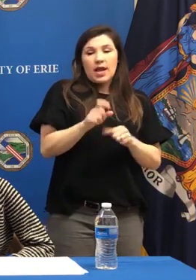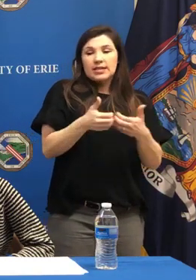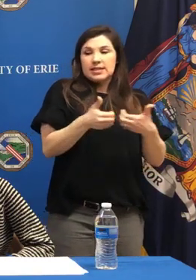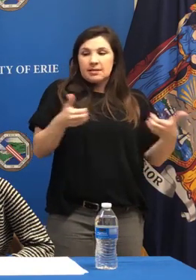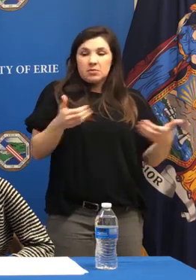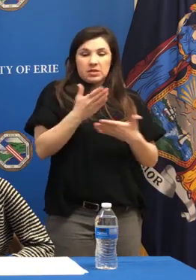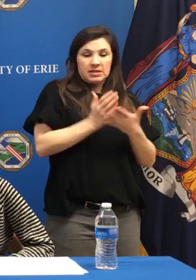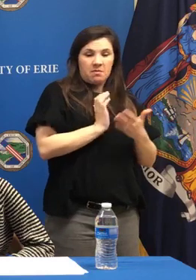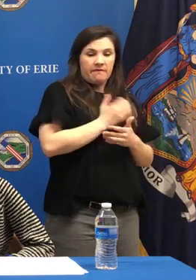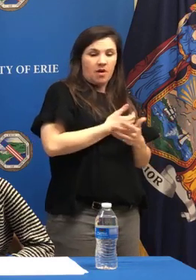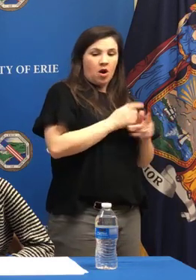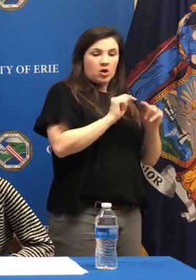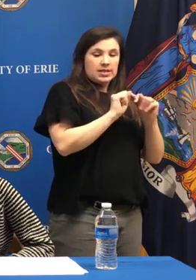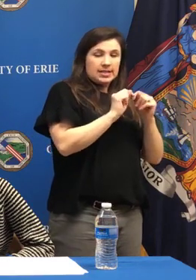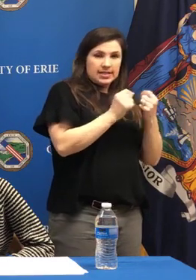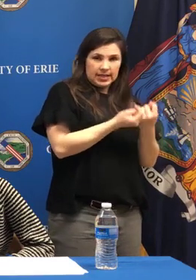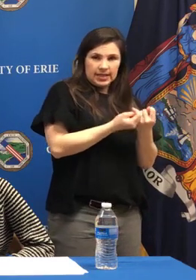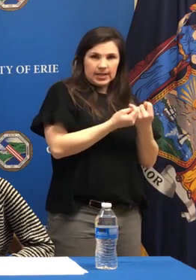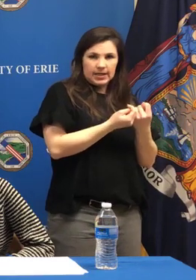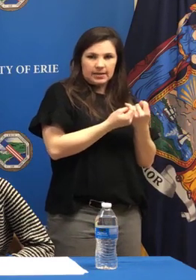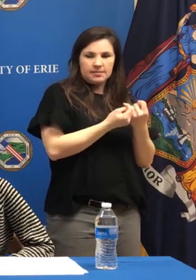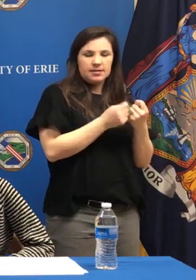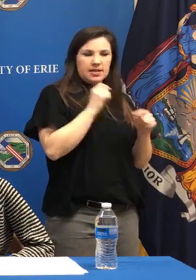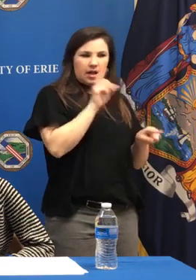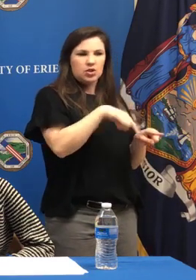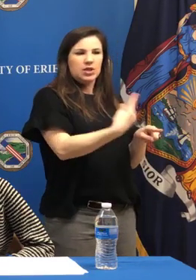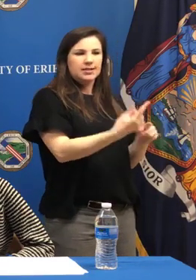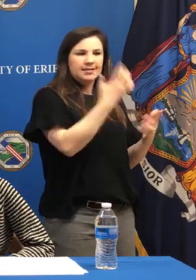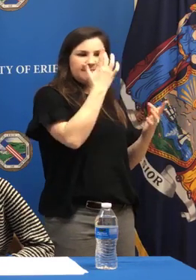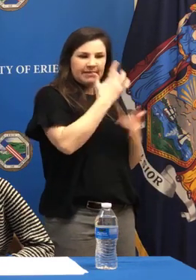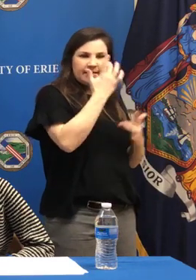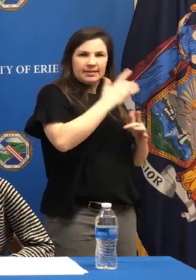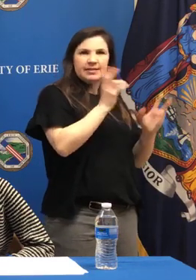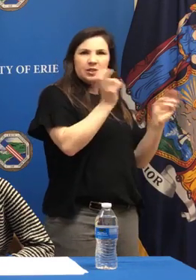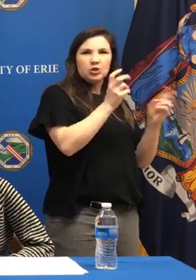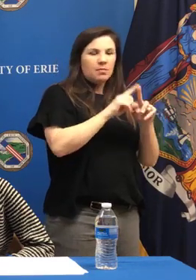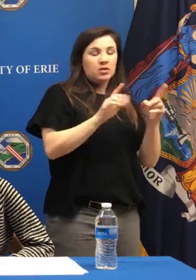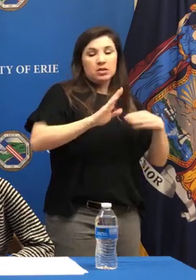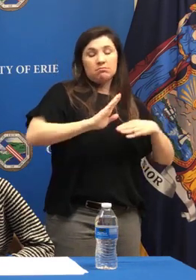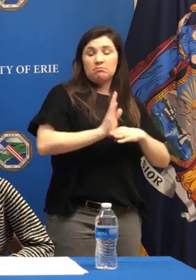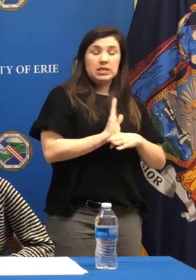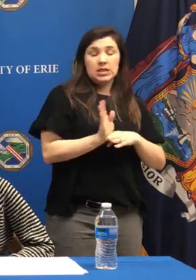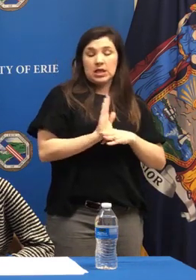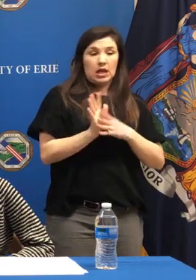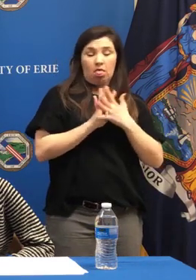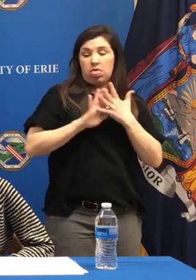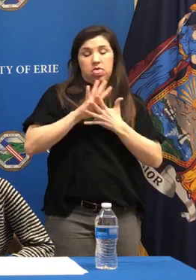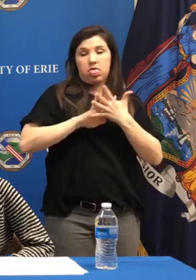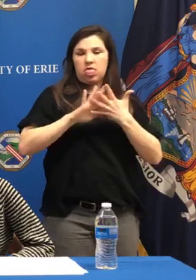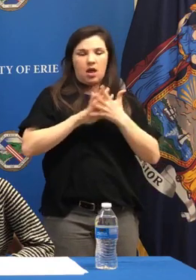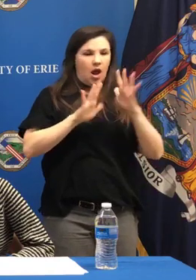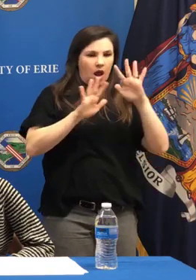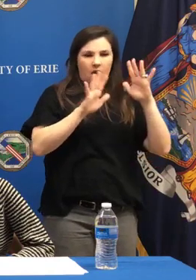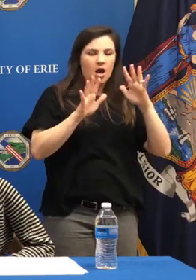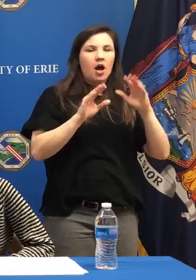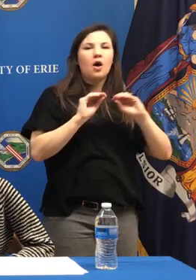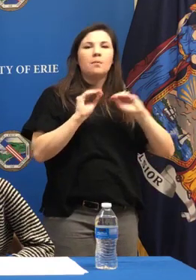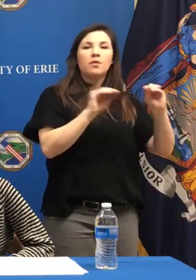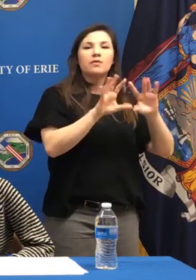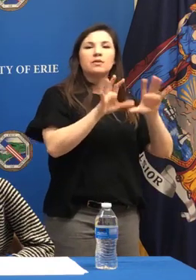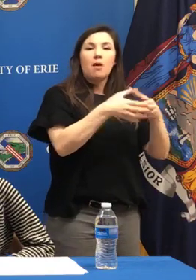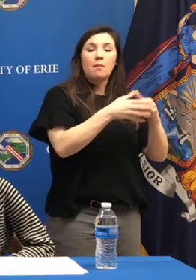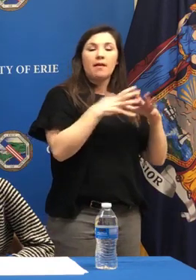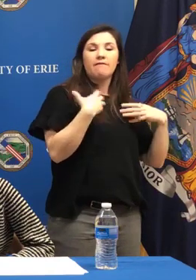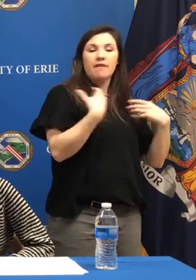our teams, not because of illness issues, but because it was just too busy. It was too noisy, so we moved some of the folks from the Department of Health that